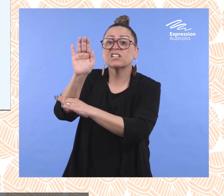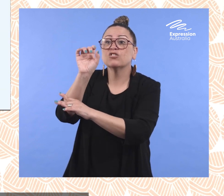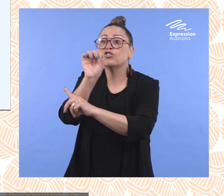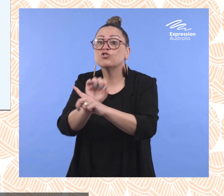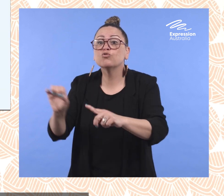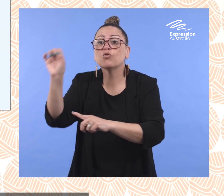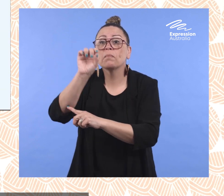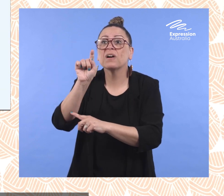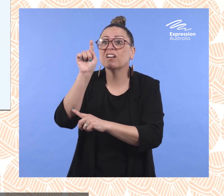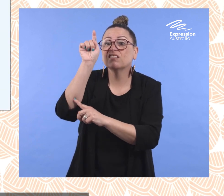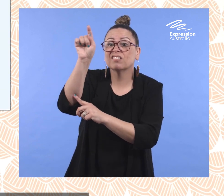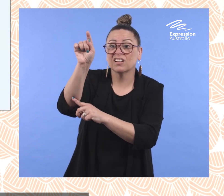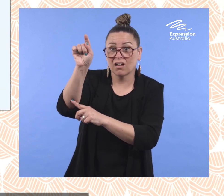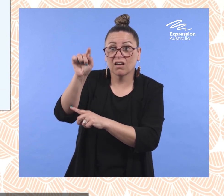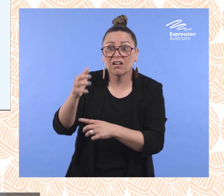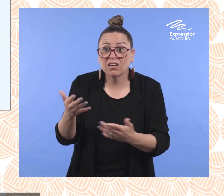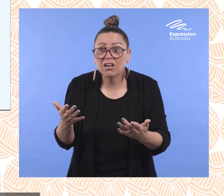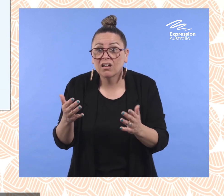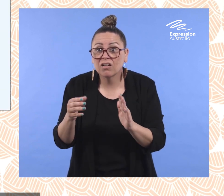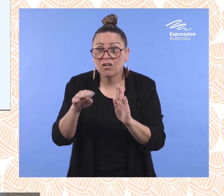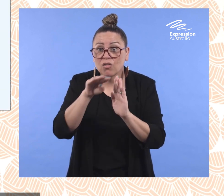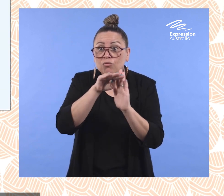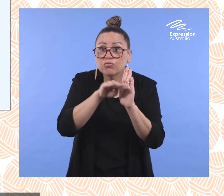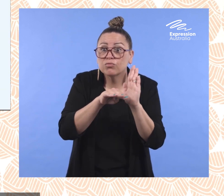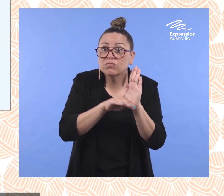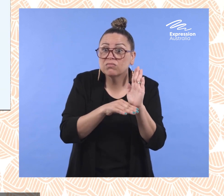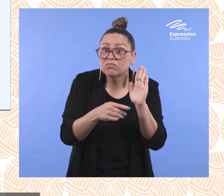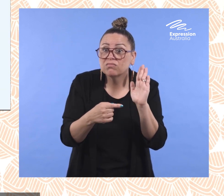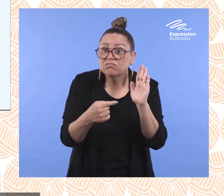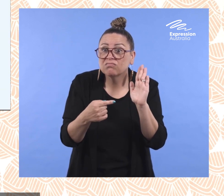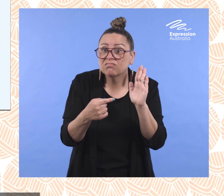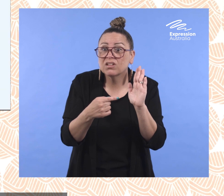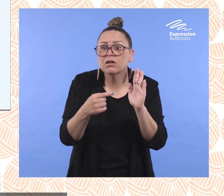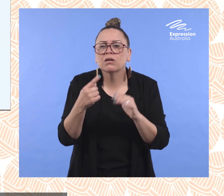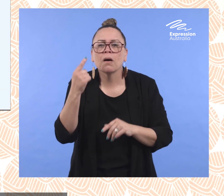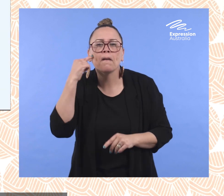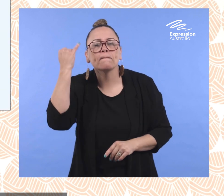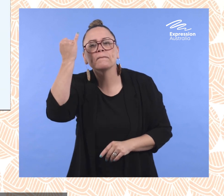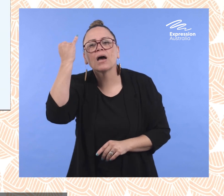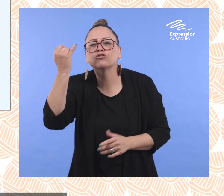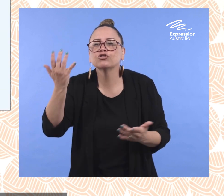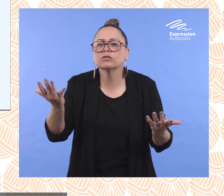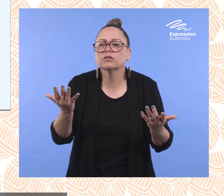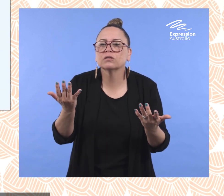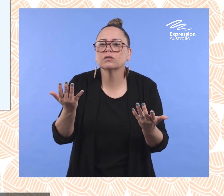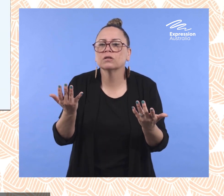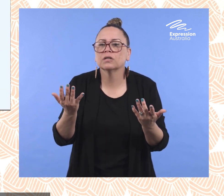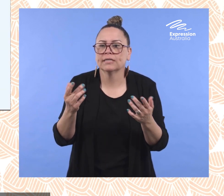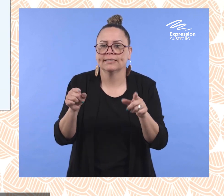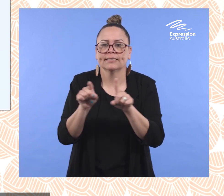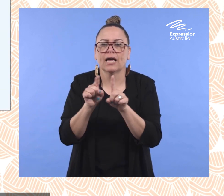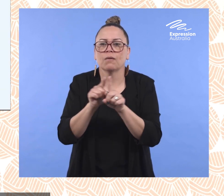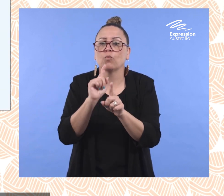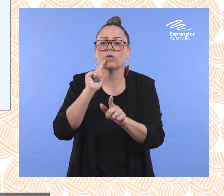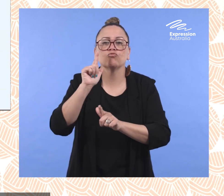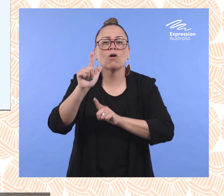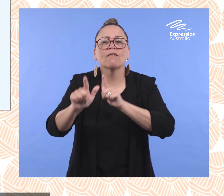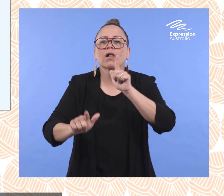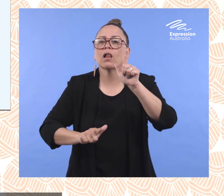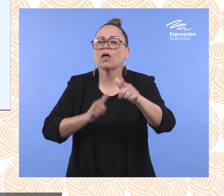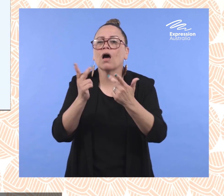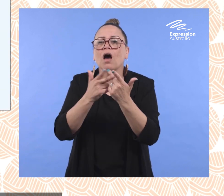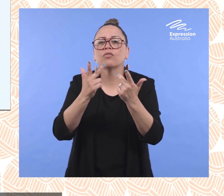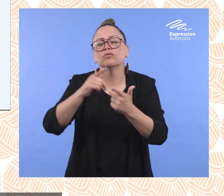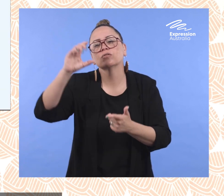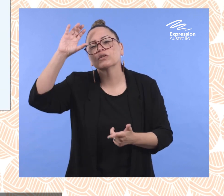the protocols that would be in place. And imagine if we had that same mindset traveling anywhere